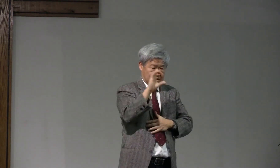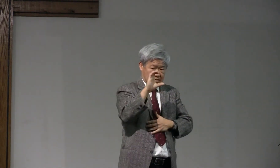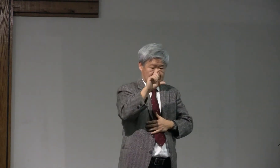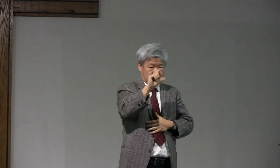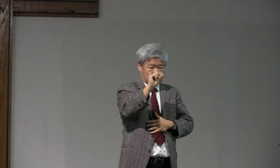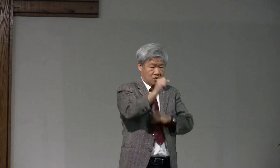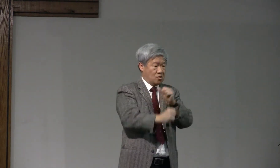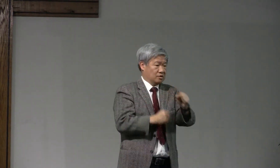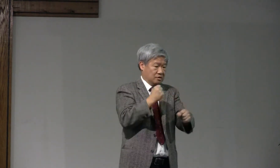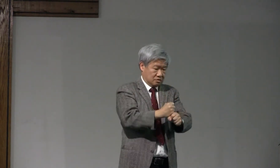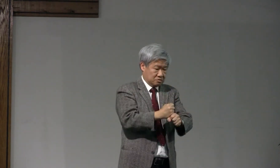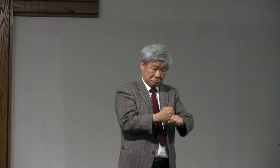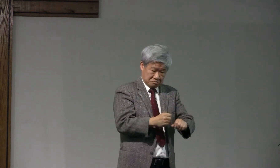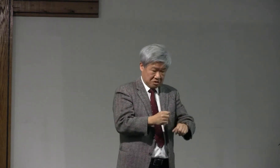take?